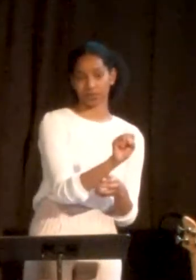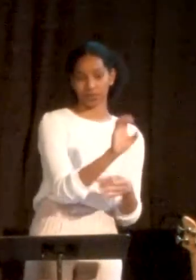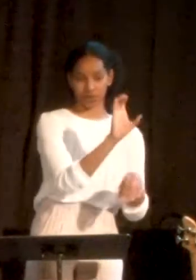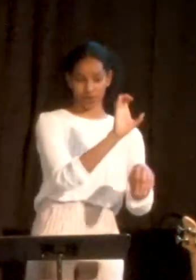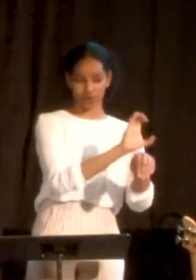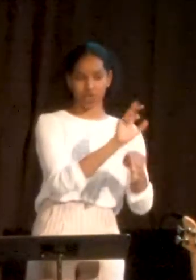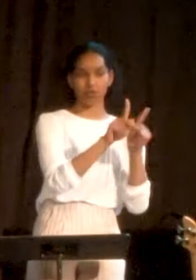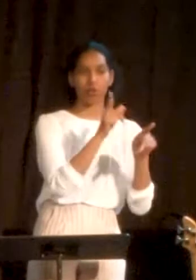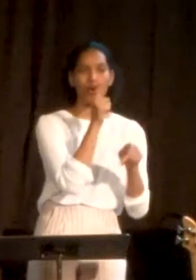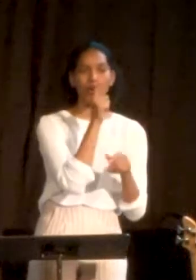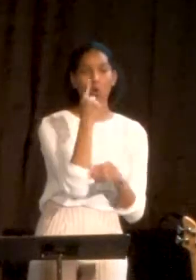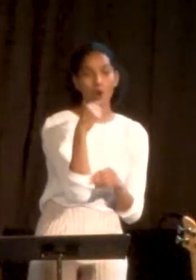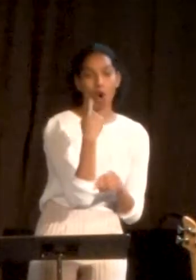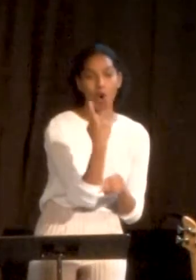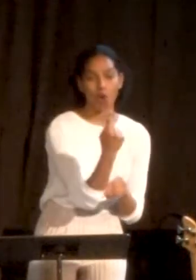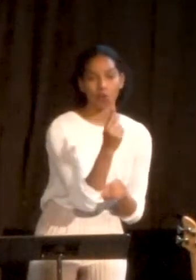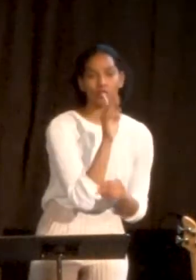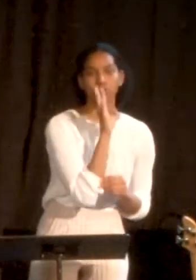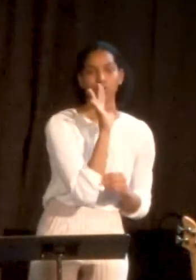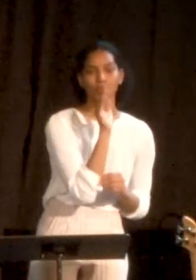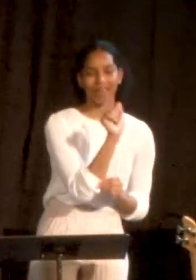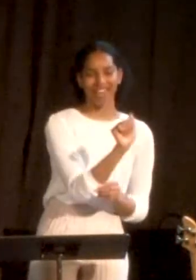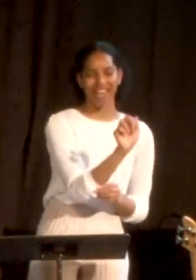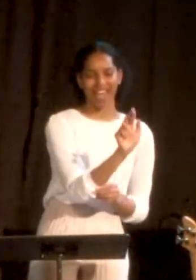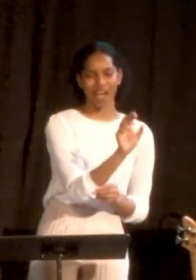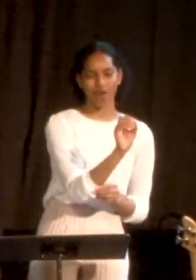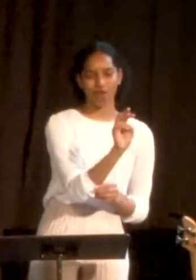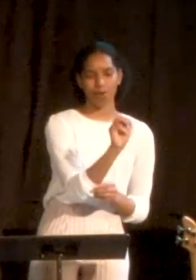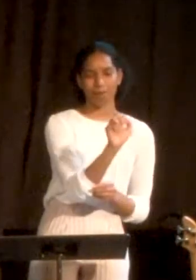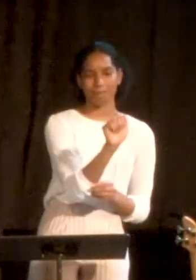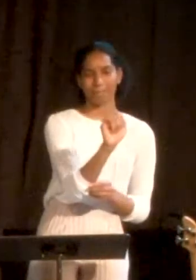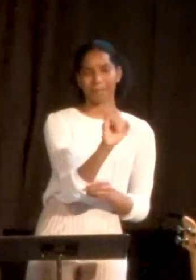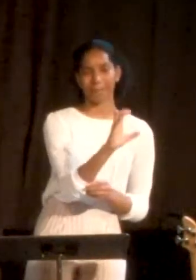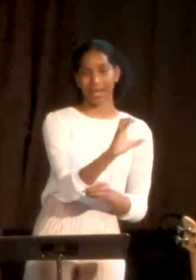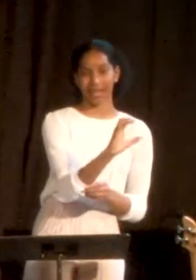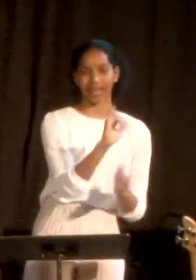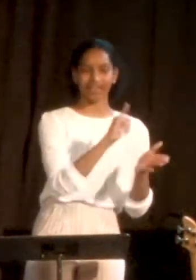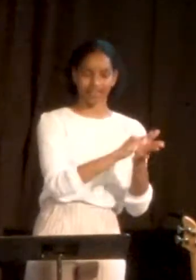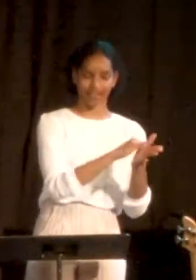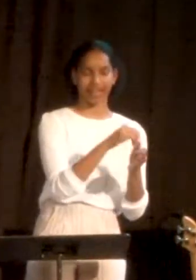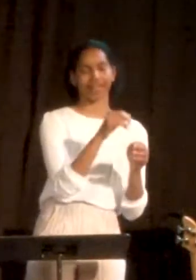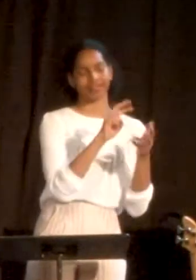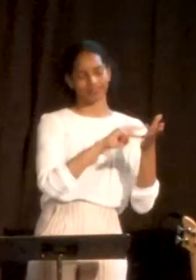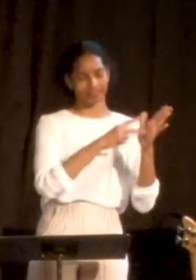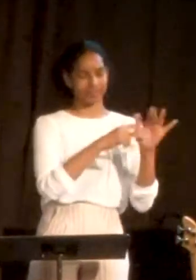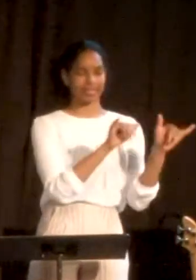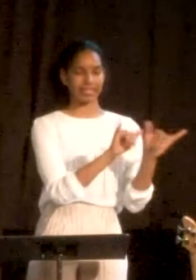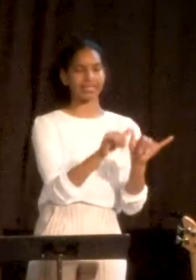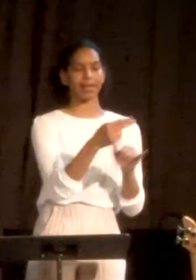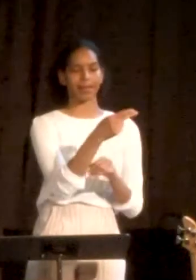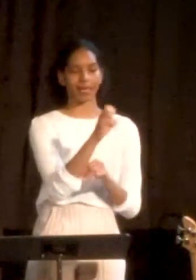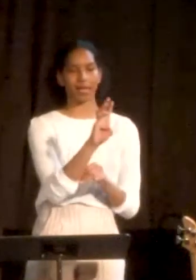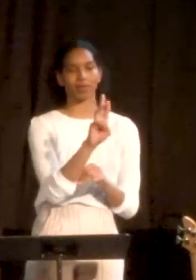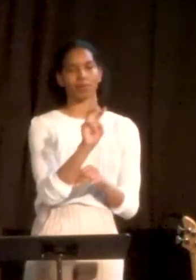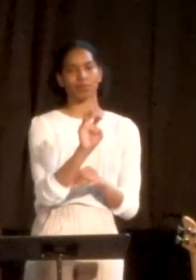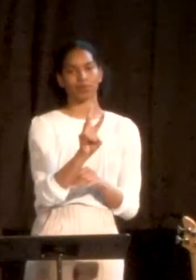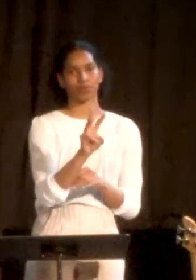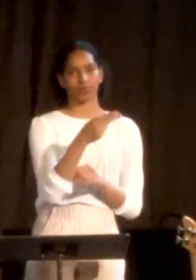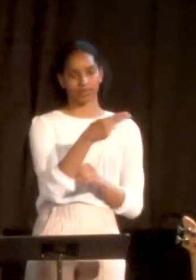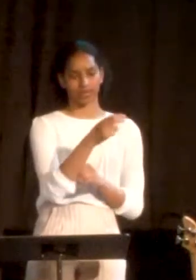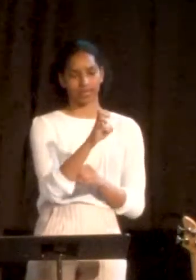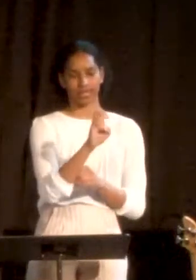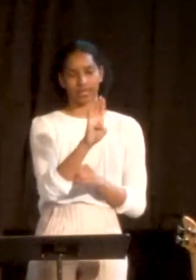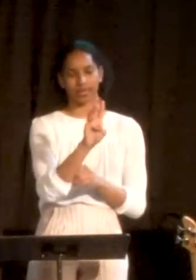who spoke only Aramaic, which was the Hebrew dialect of the time,